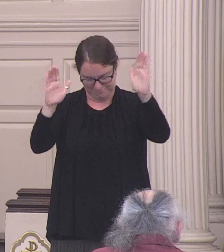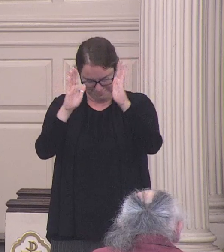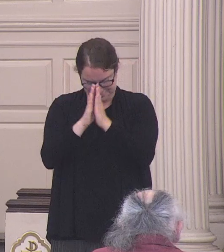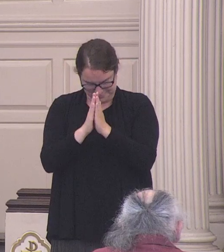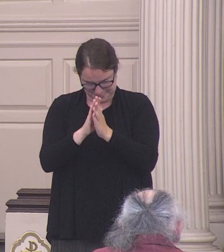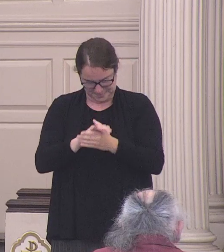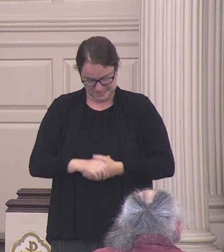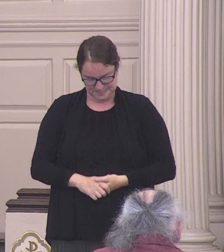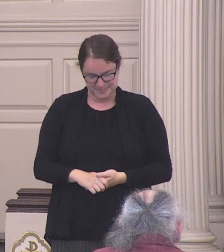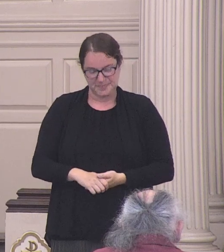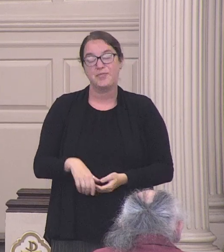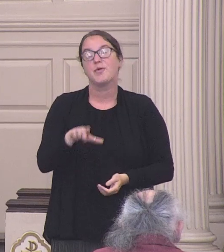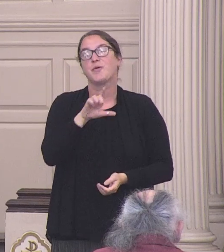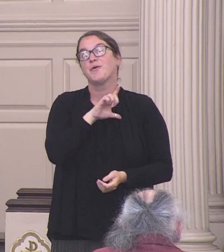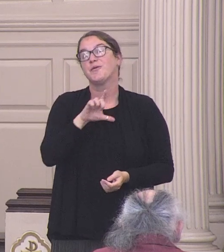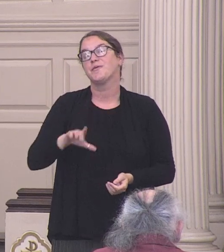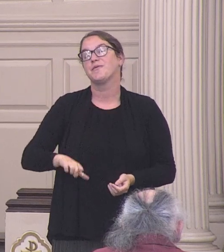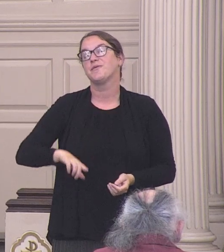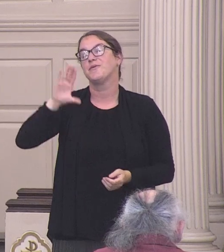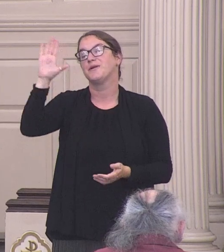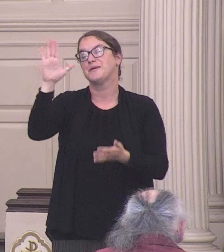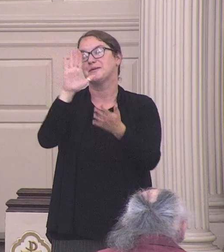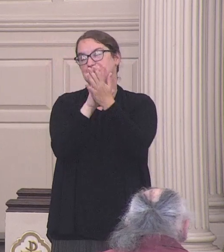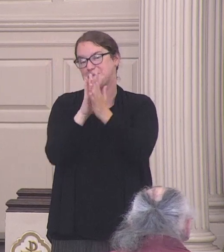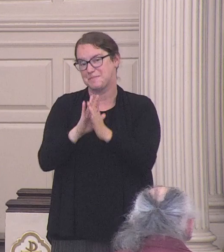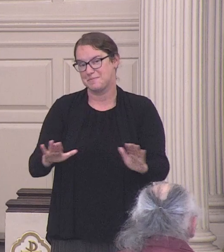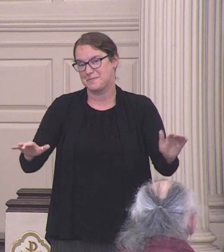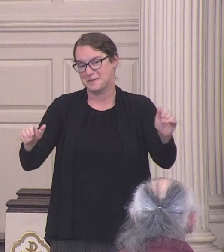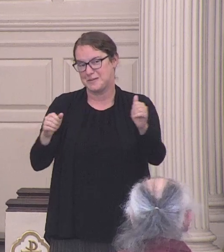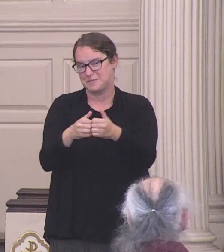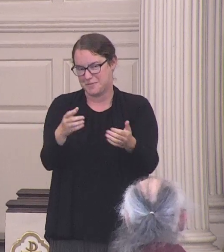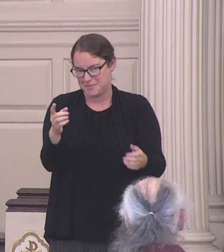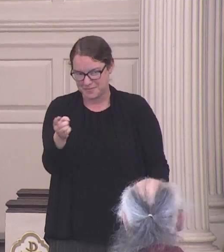The peace of the Lord be with you always.